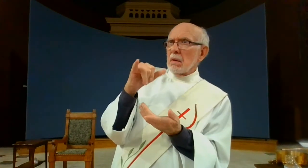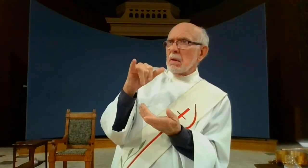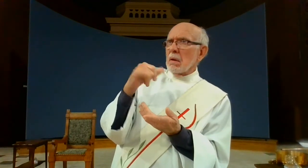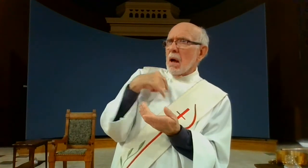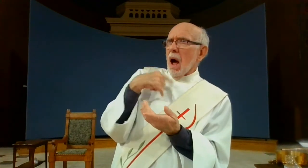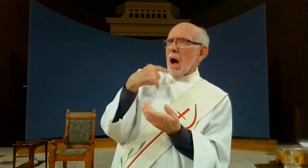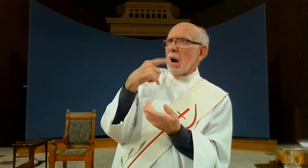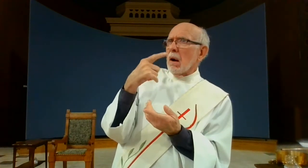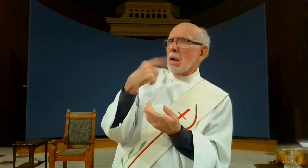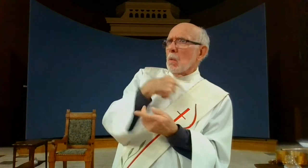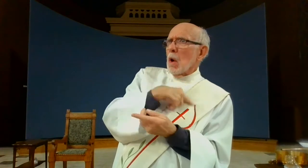ideas.